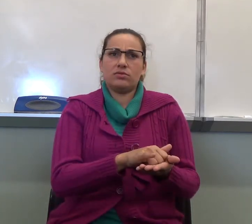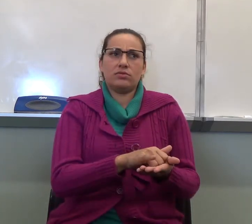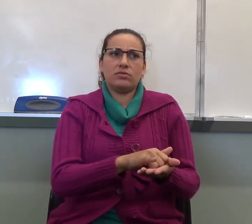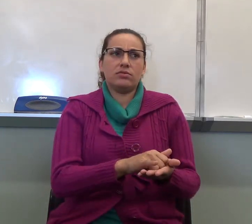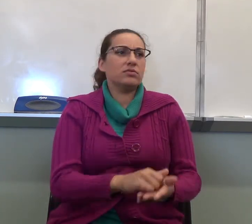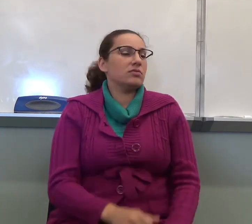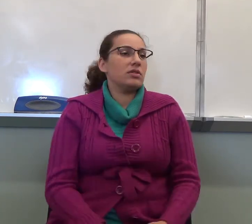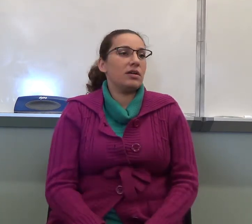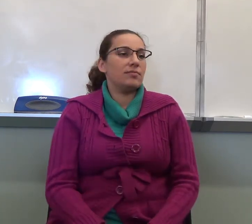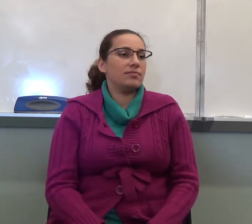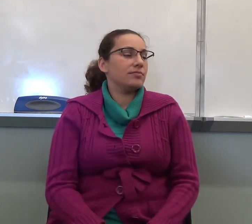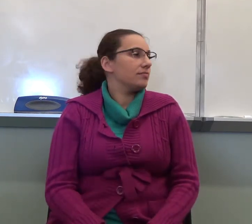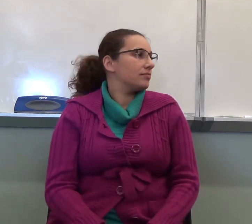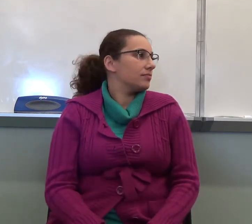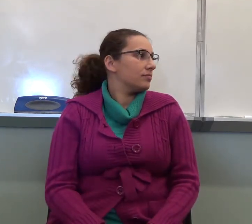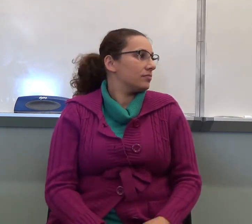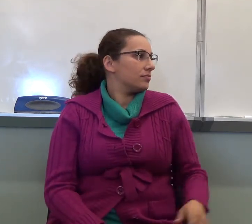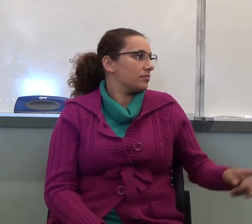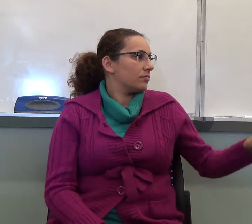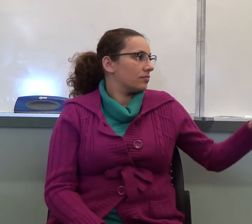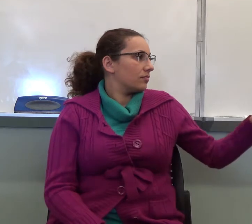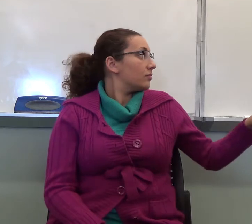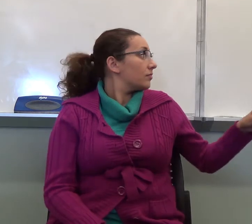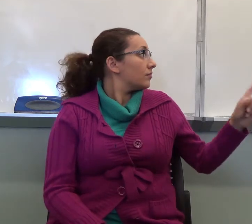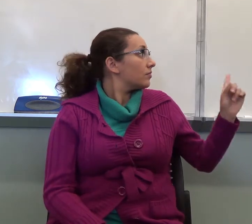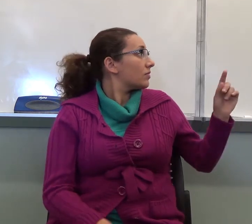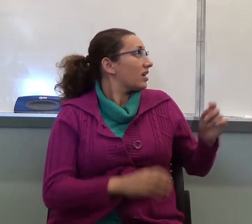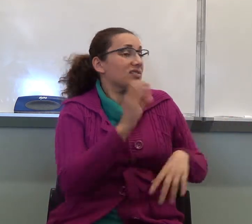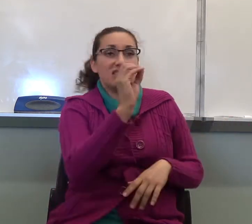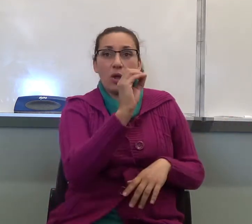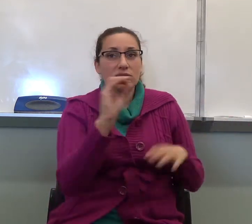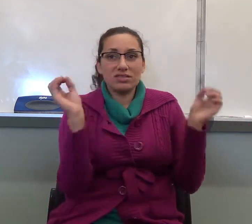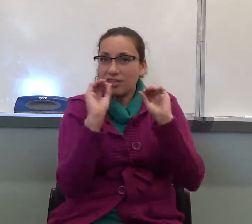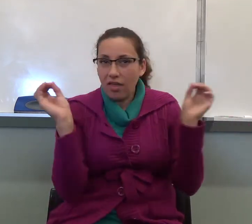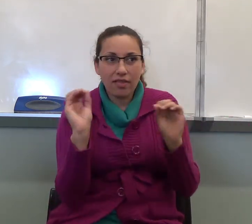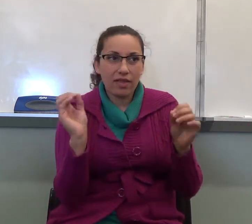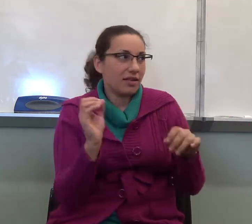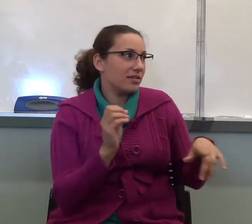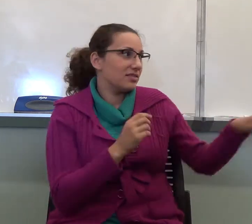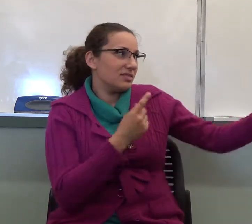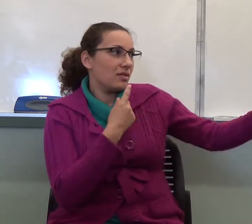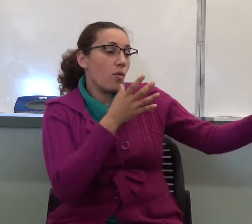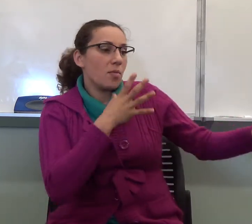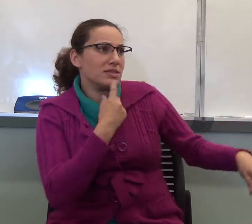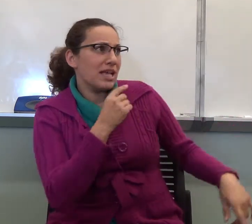I'm sorry? What is that, underneath the zero? It's nothing. Forget it. That was his, who cares? No.